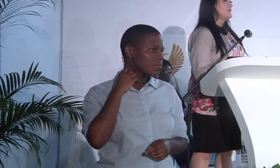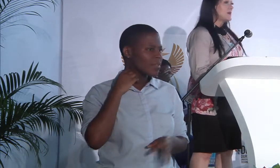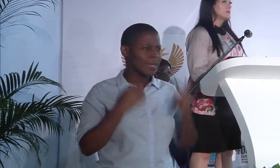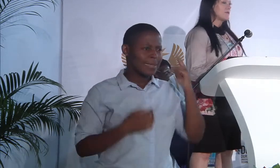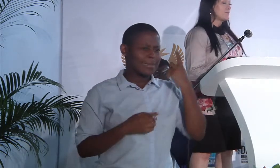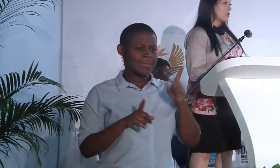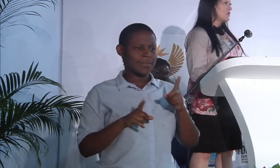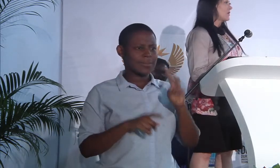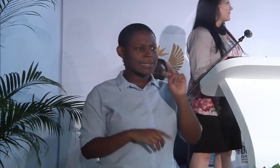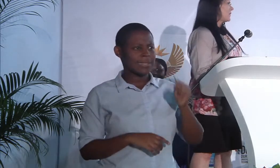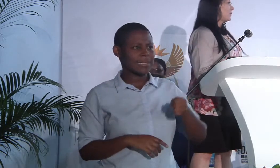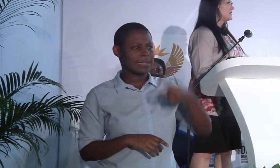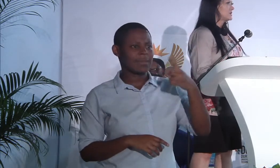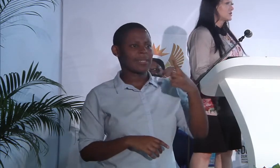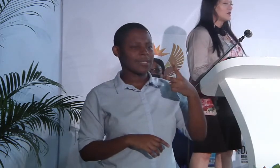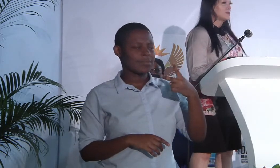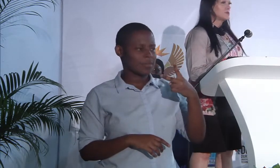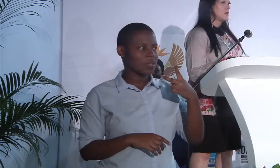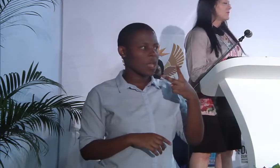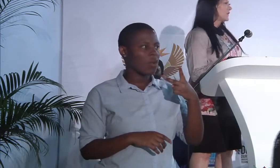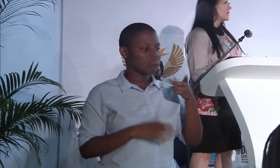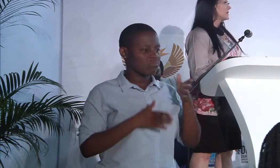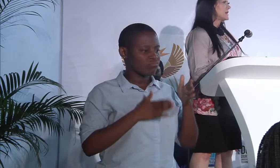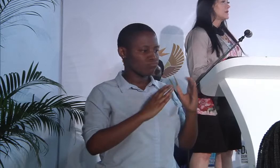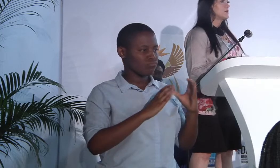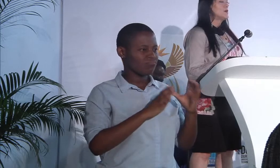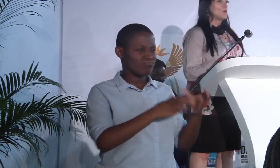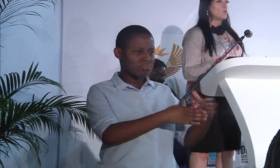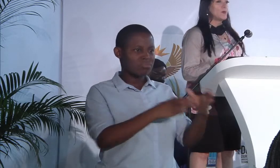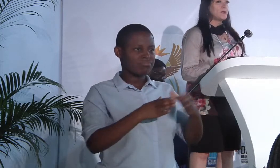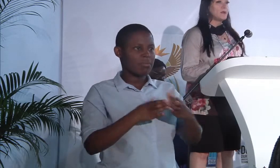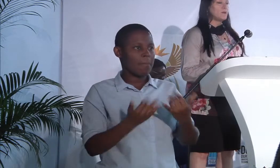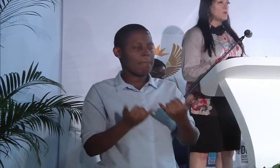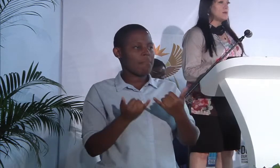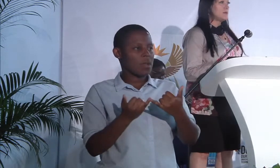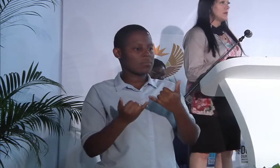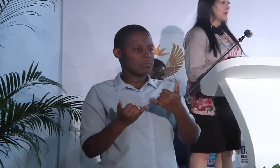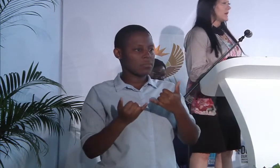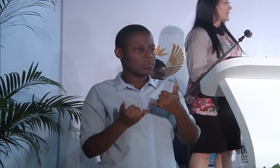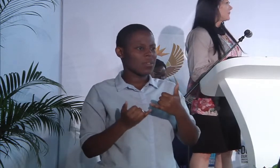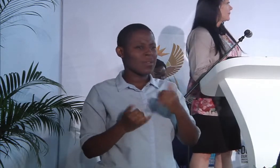second phase of a program that we started over lockdown, where